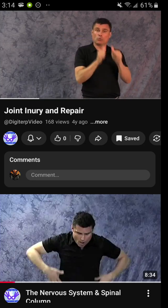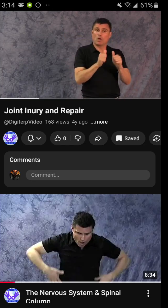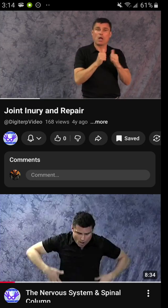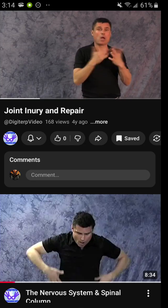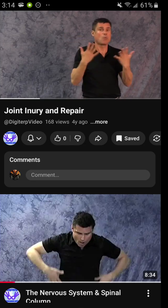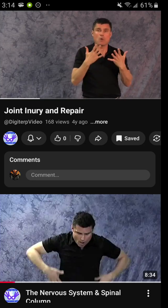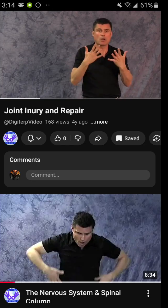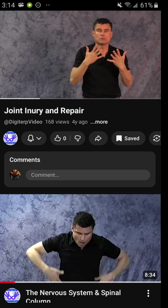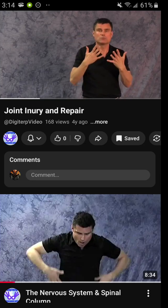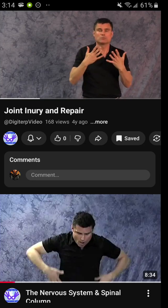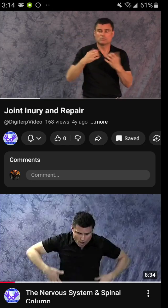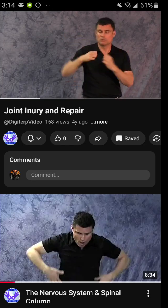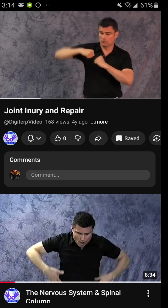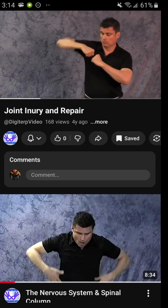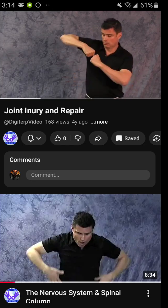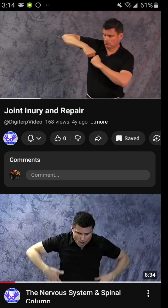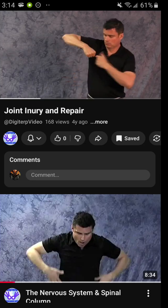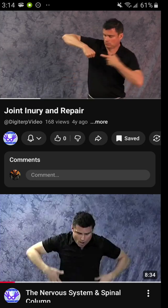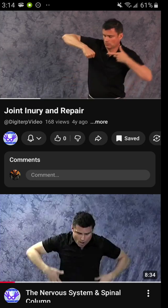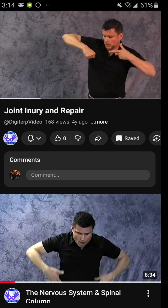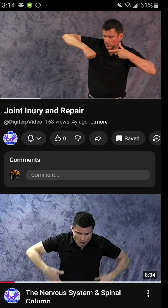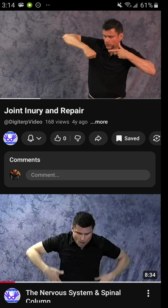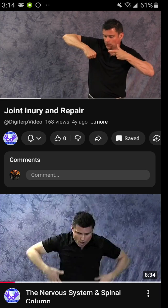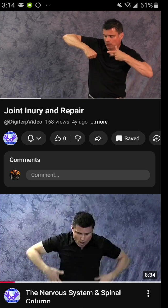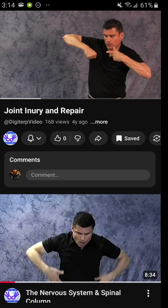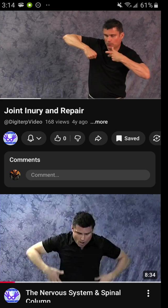to